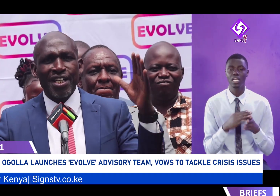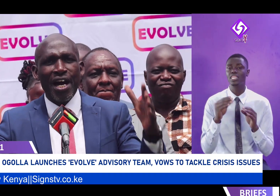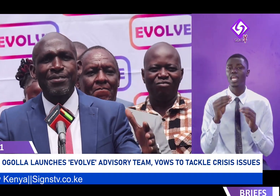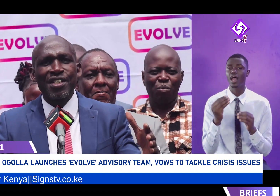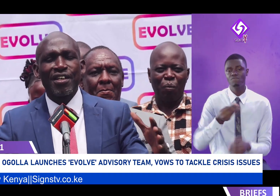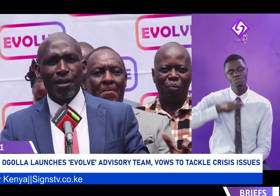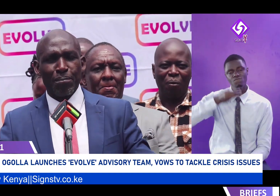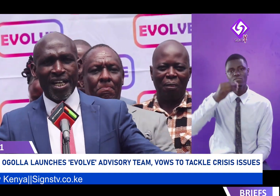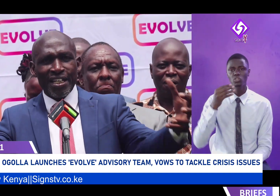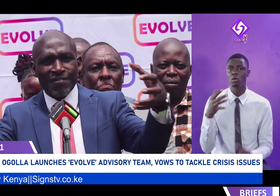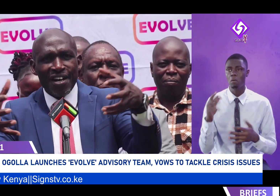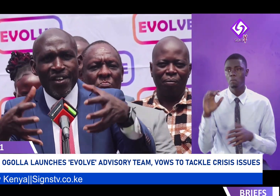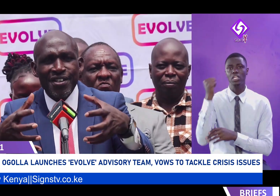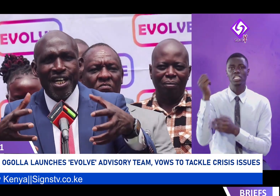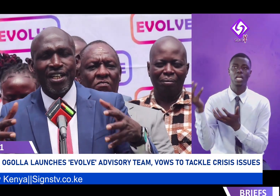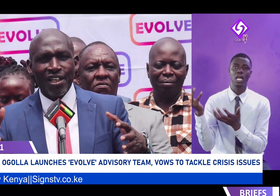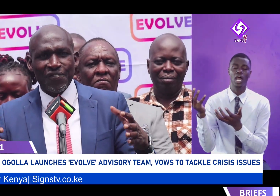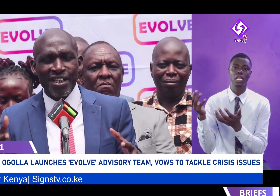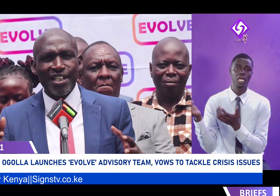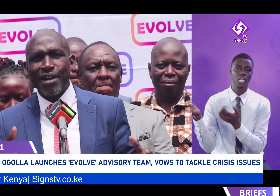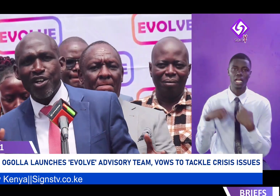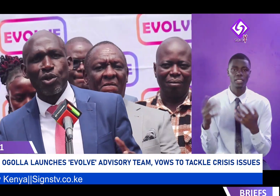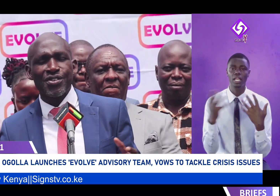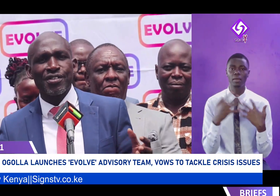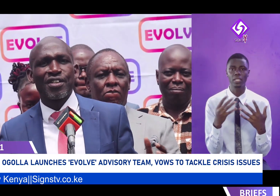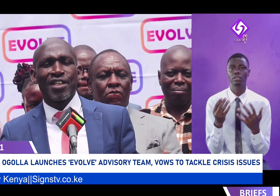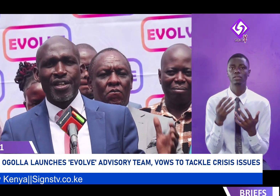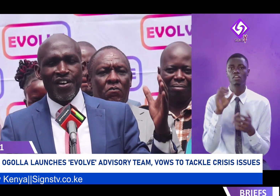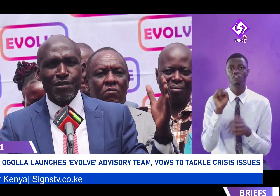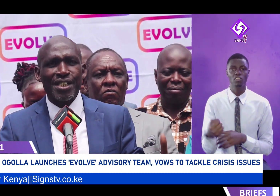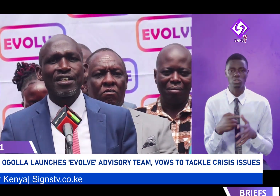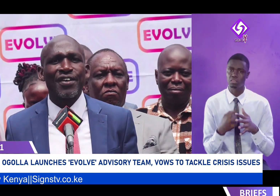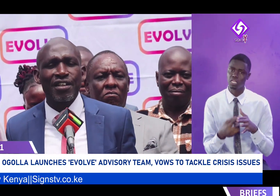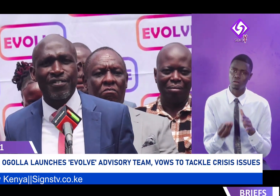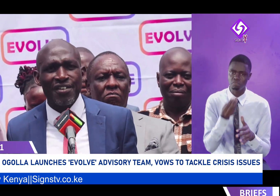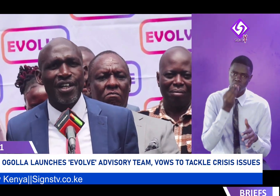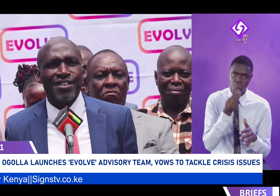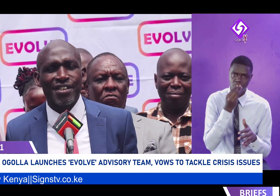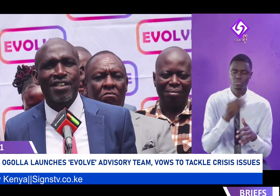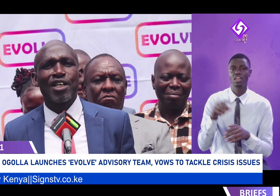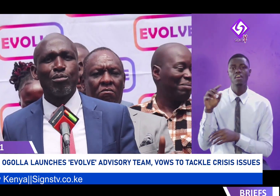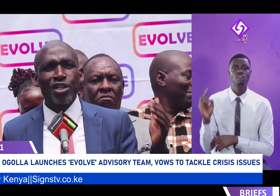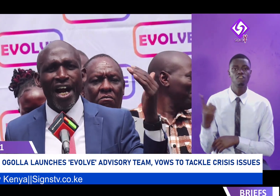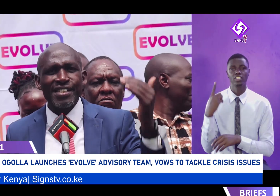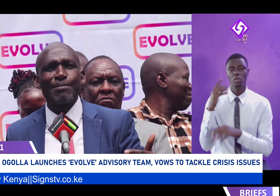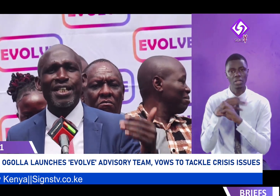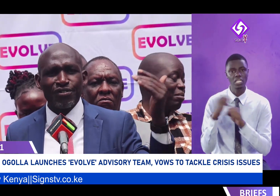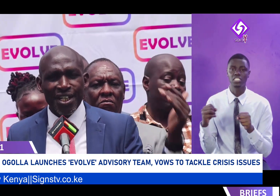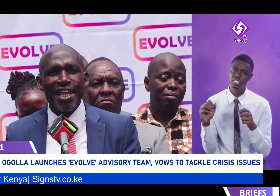president comes in, brings his 5,000, feeds them, and goes. The first president fed the 5,000. Moi akasema nitafuata